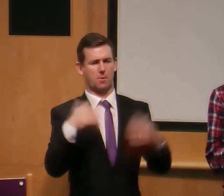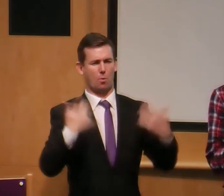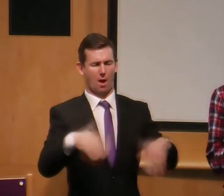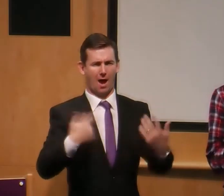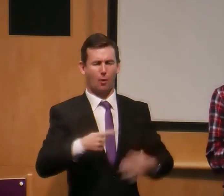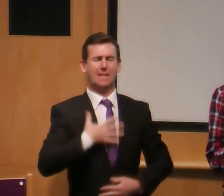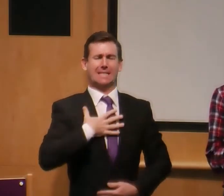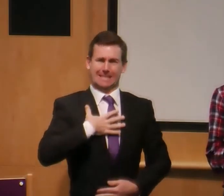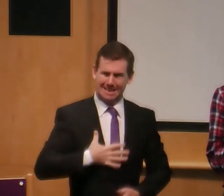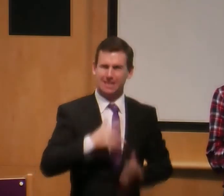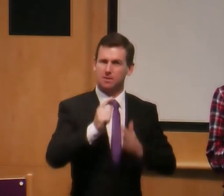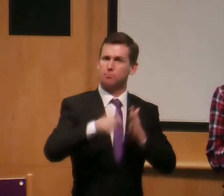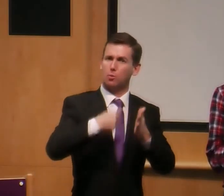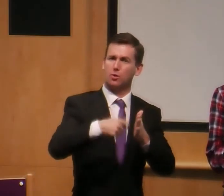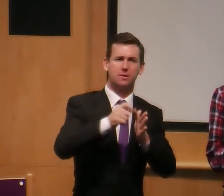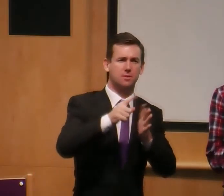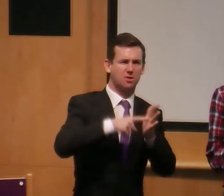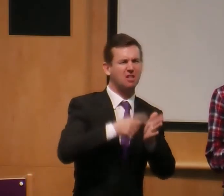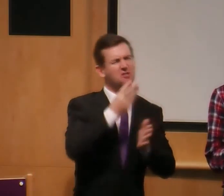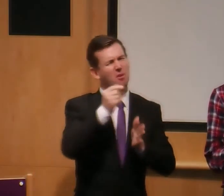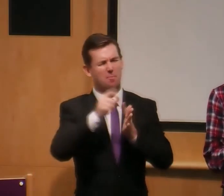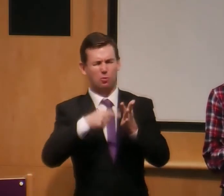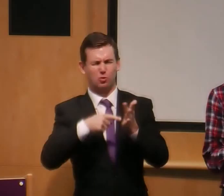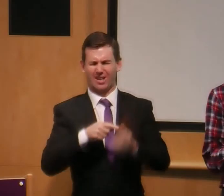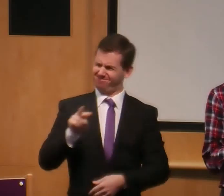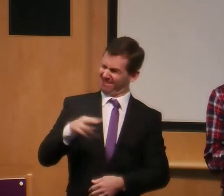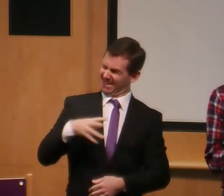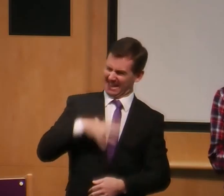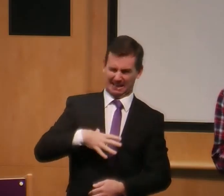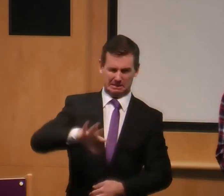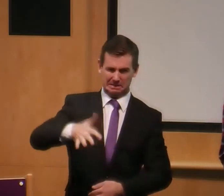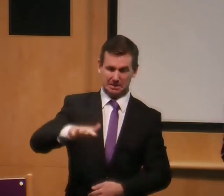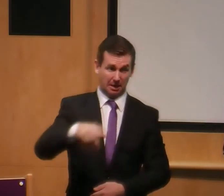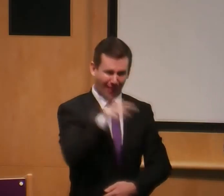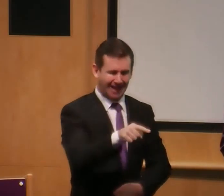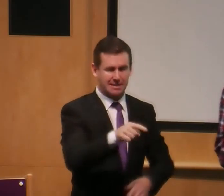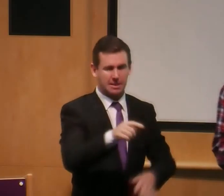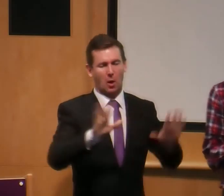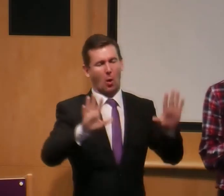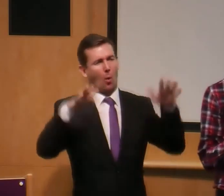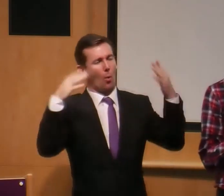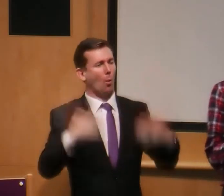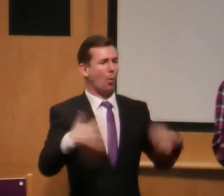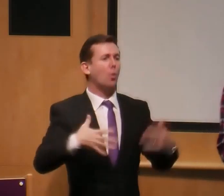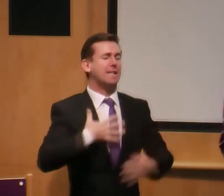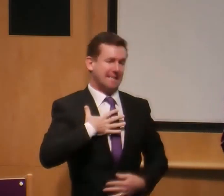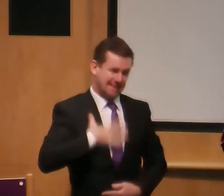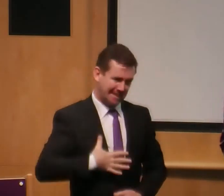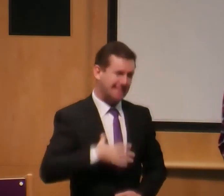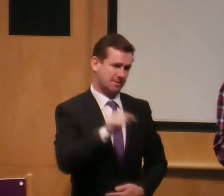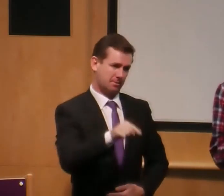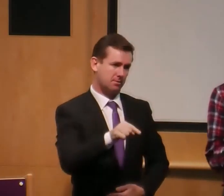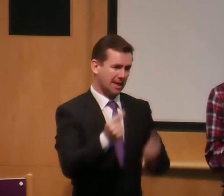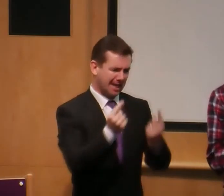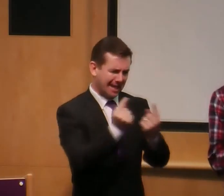very clearly done, and the ideas on how the issues that were identified could be tackled were very, very well thought